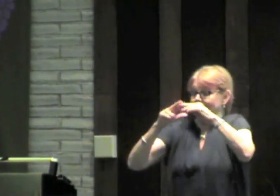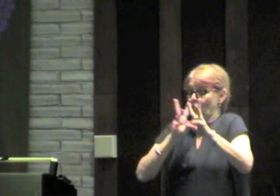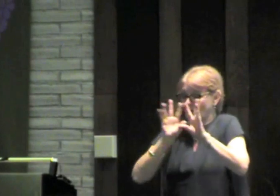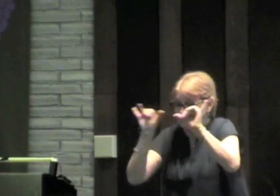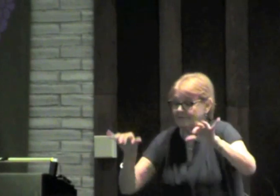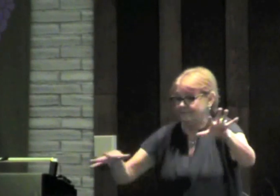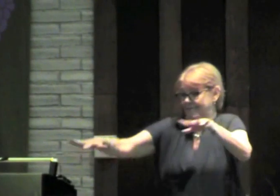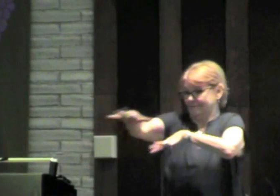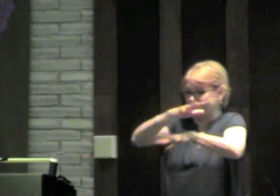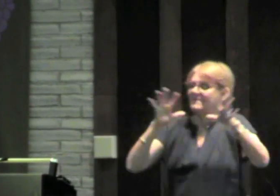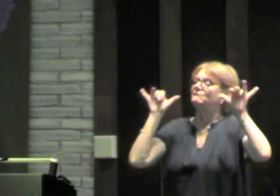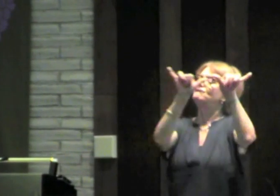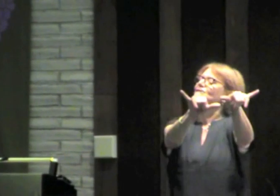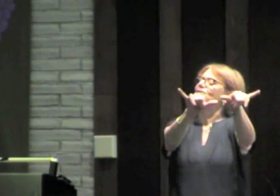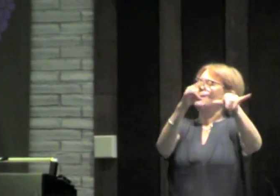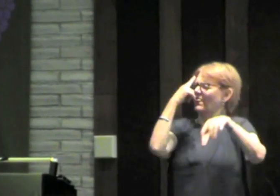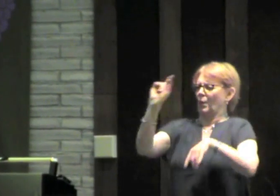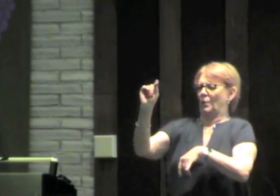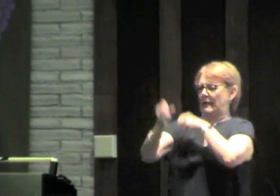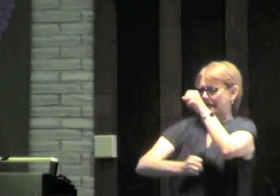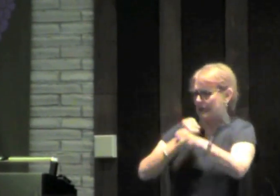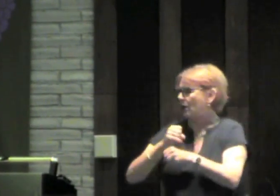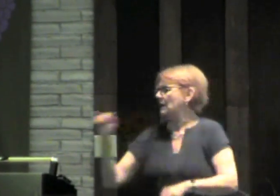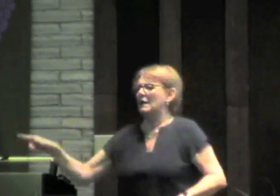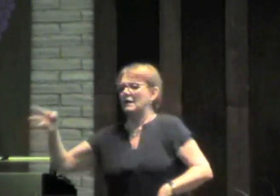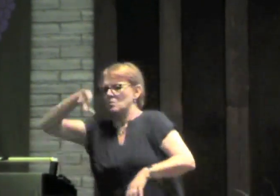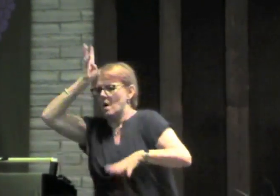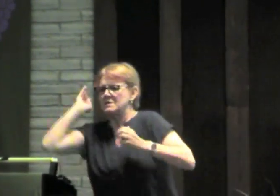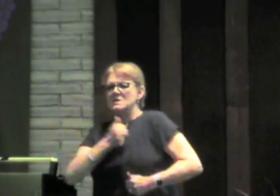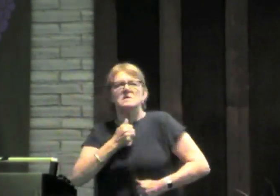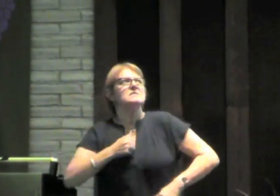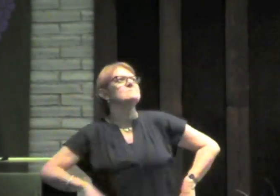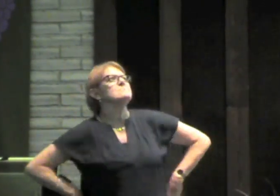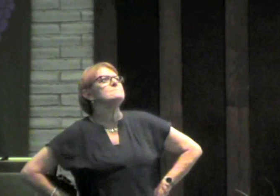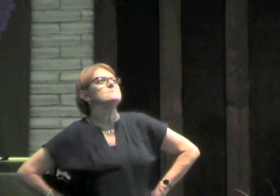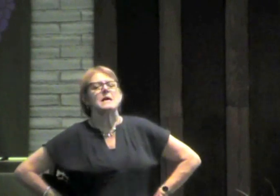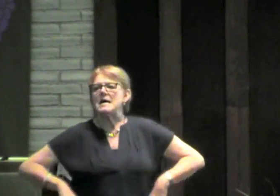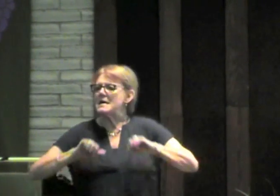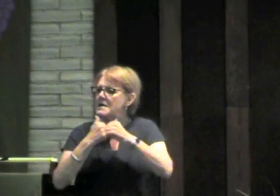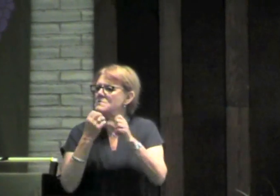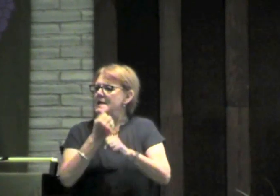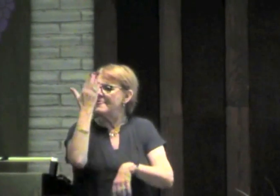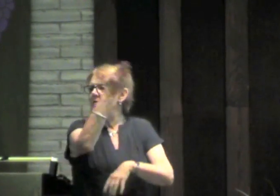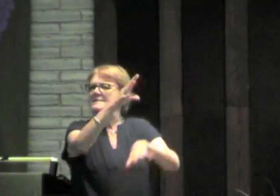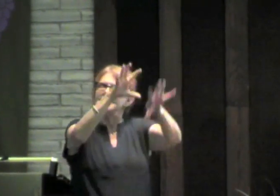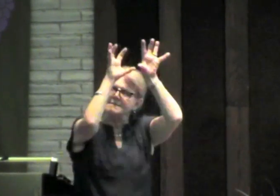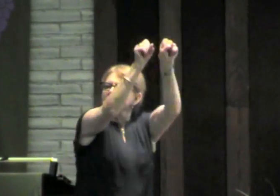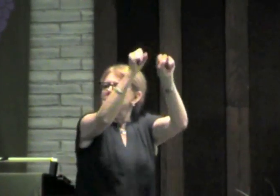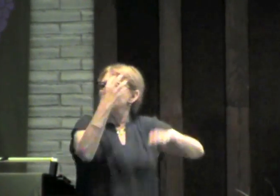amazing the intelligence that went into planning for that all those years ago. And the Roman soldiers would see that